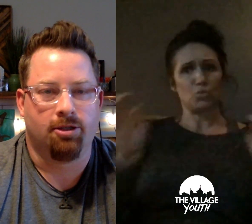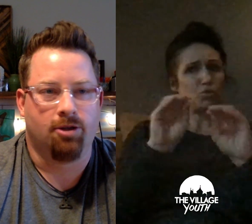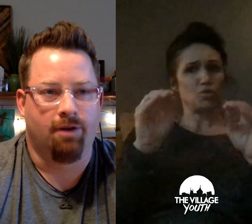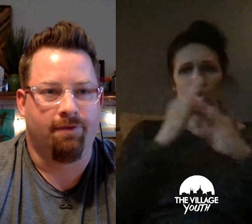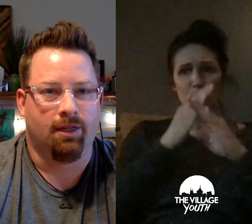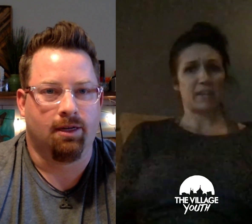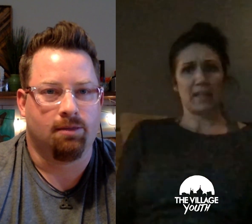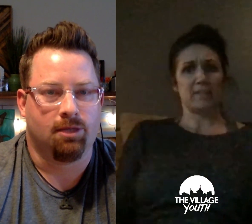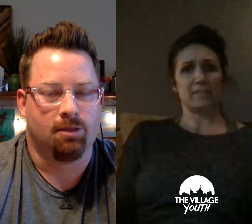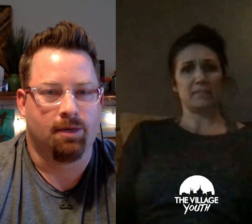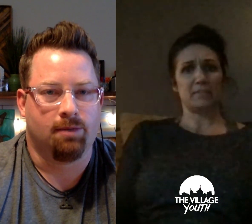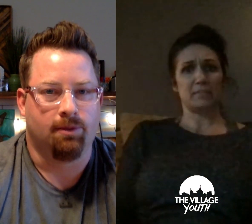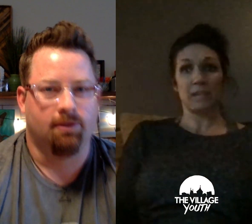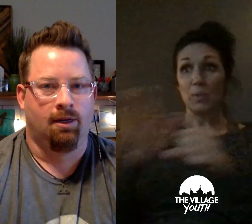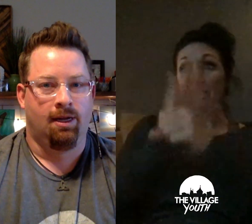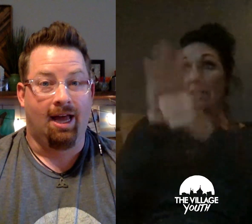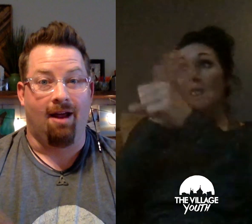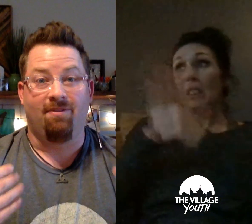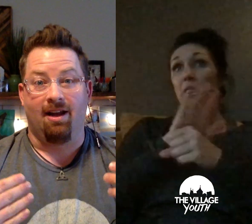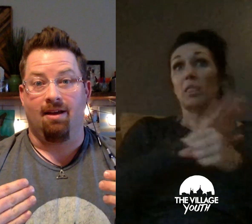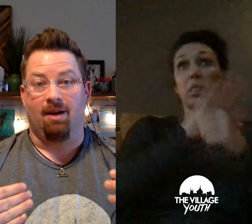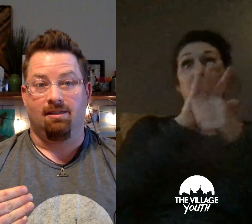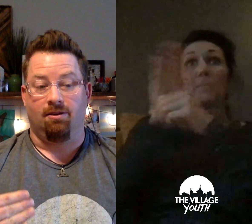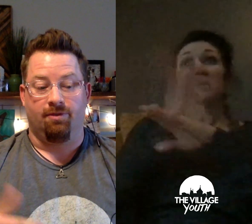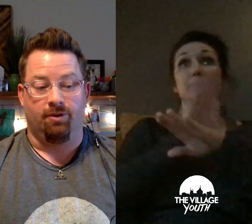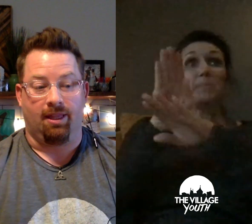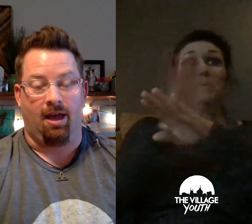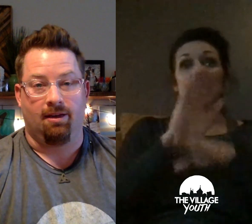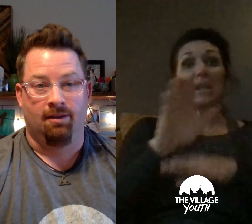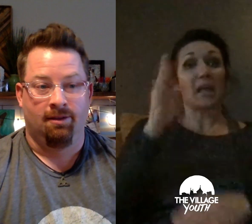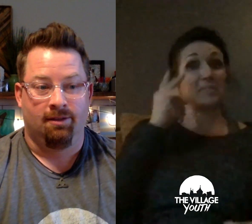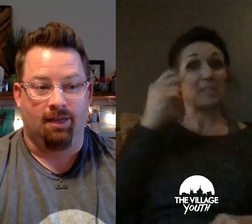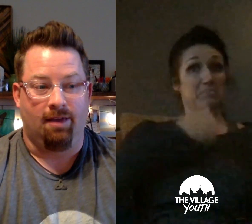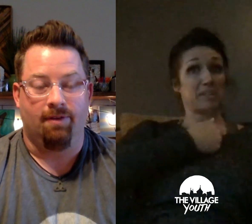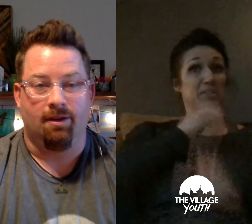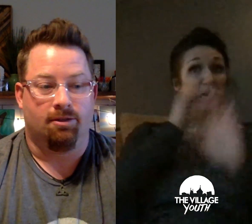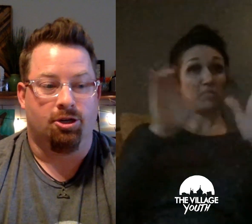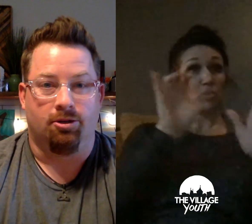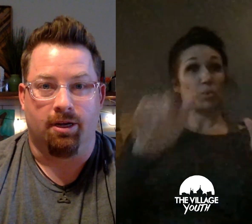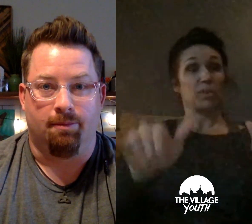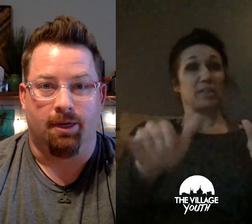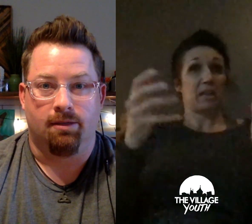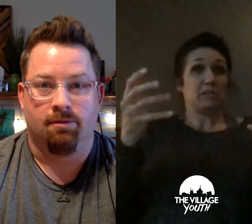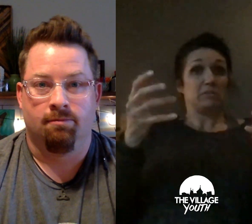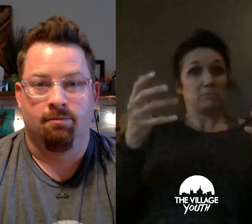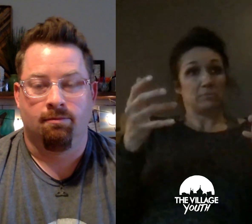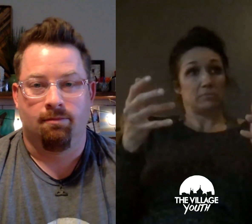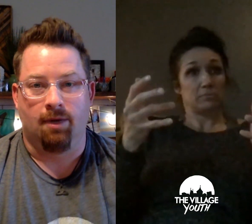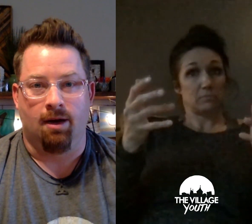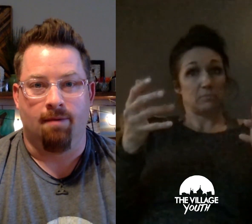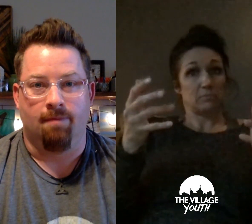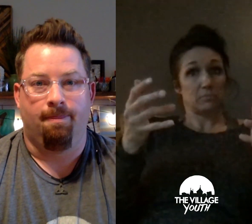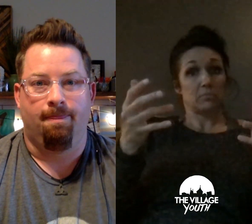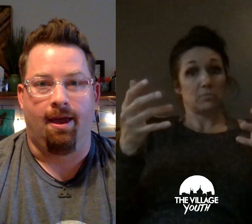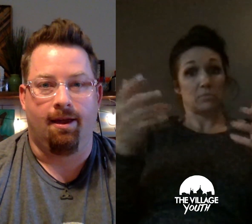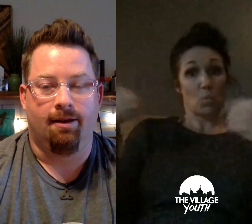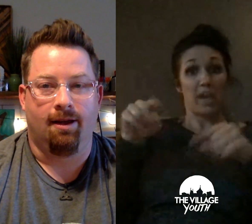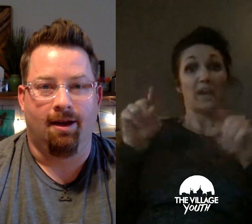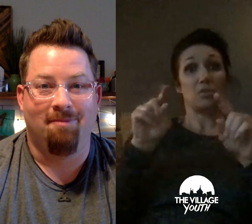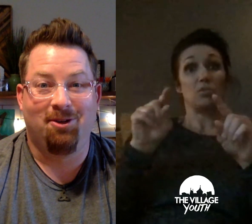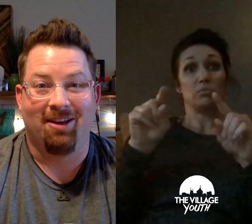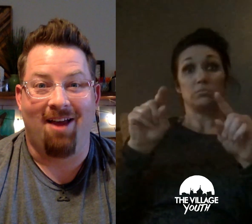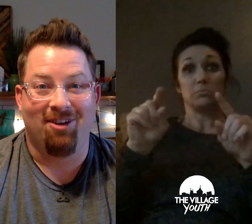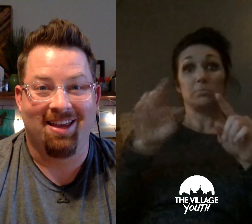and we actually try to fill it as much as possible. And I'm finding myself doing that even sheltering in place.